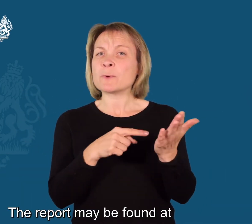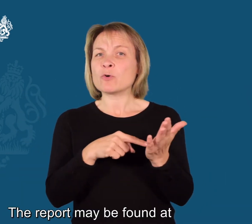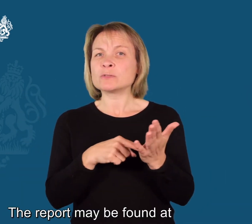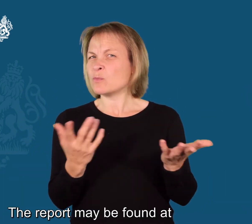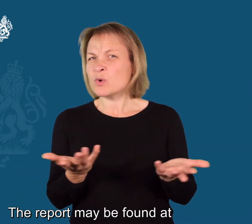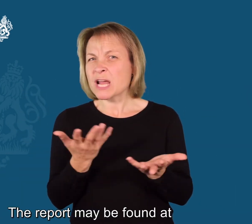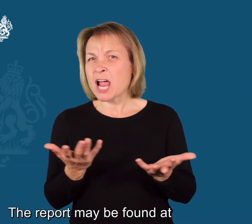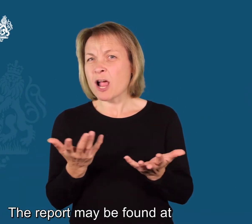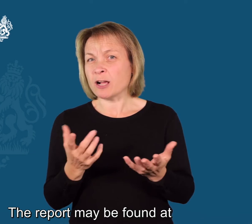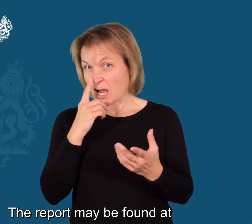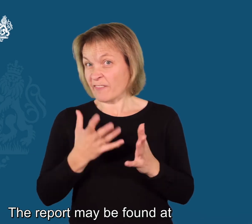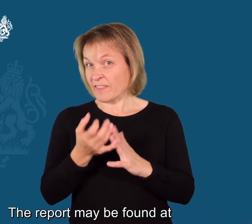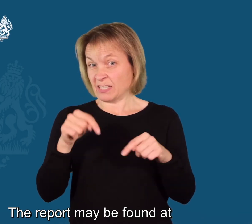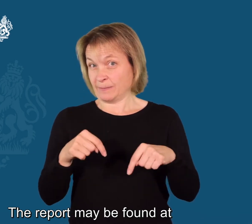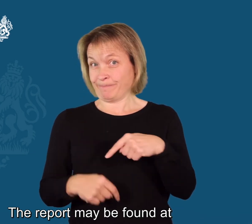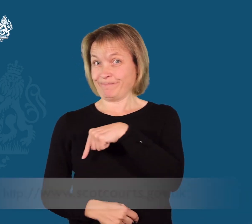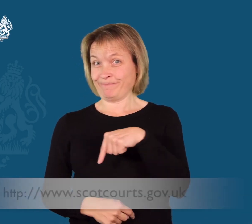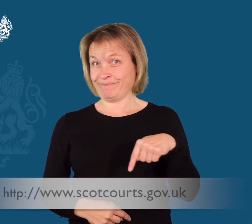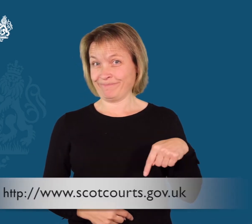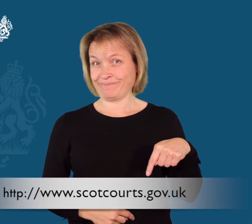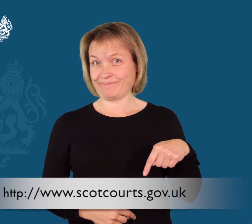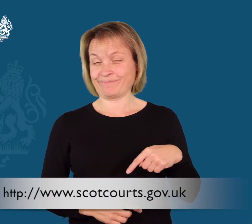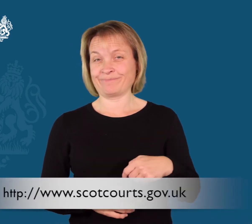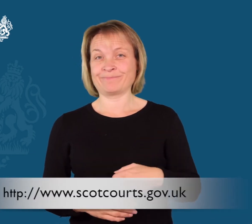The report may be found at this link.